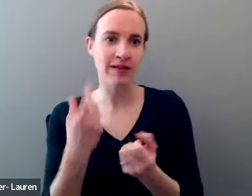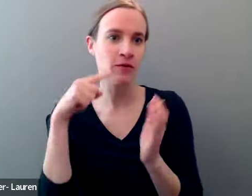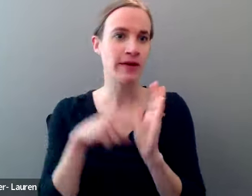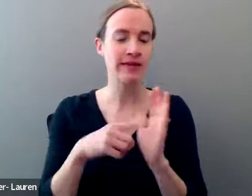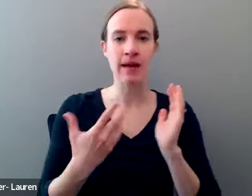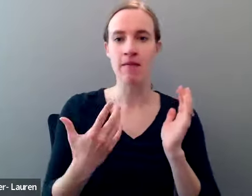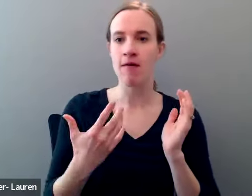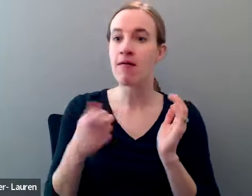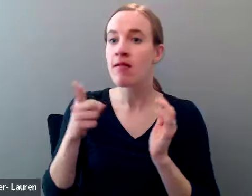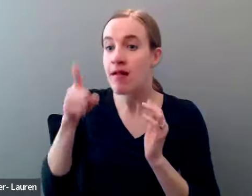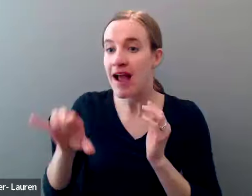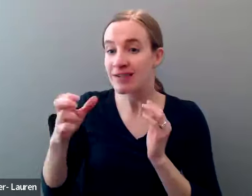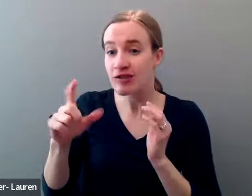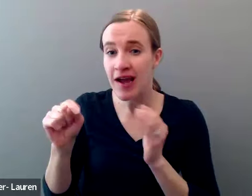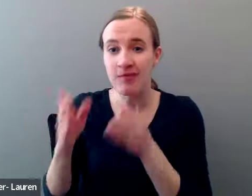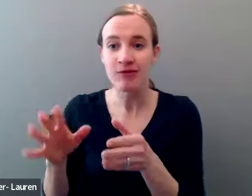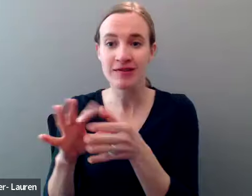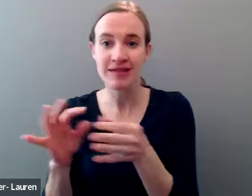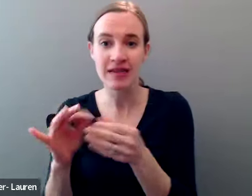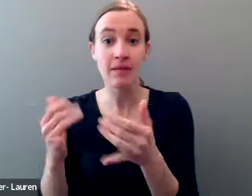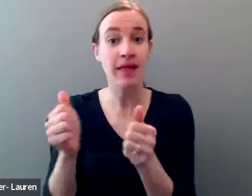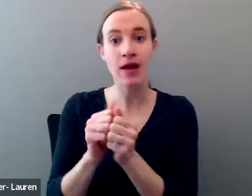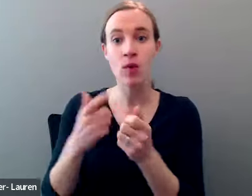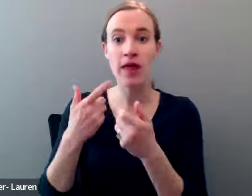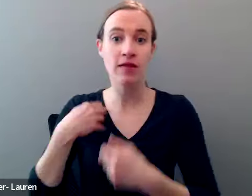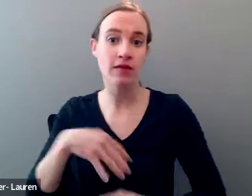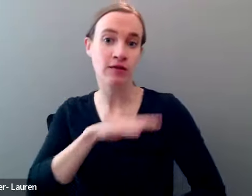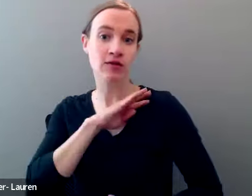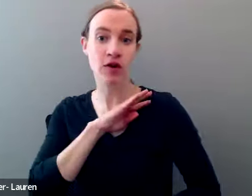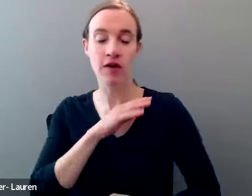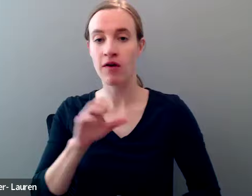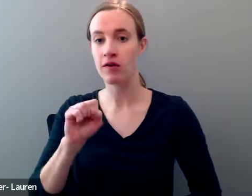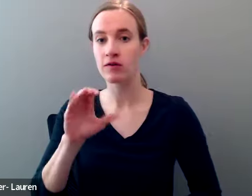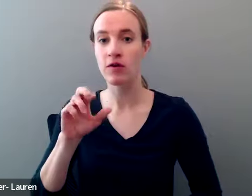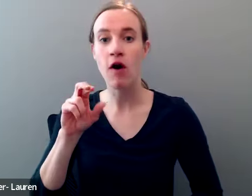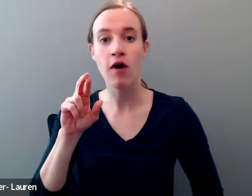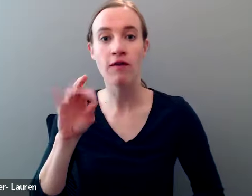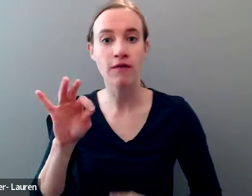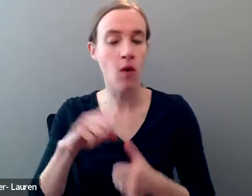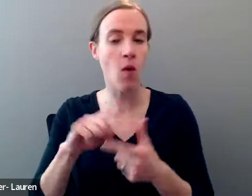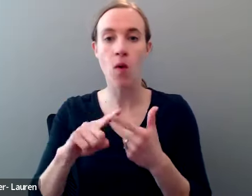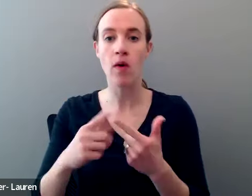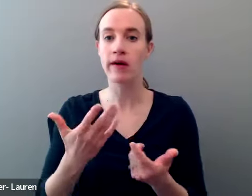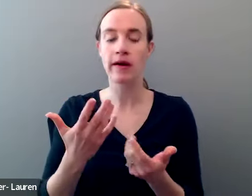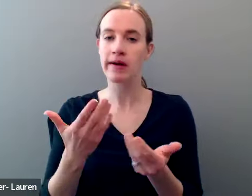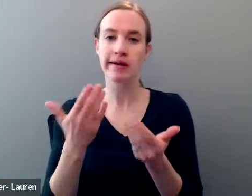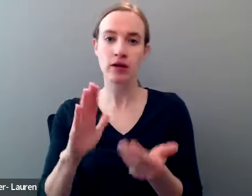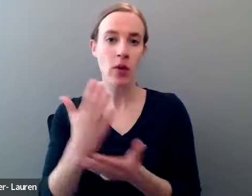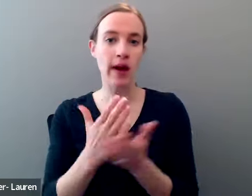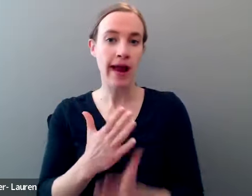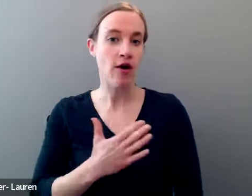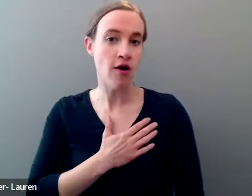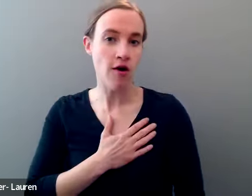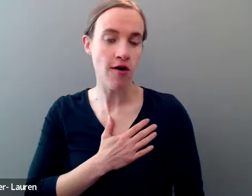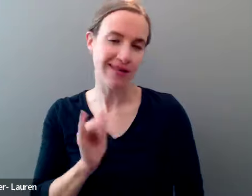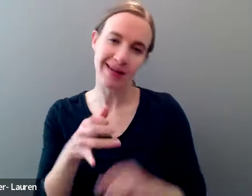scarf. Just kind of broadening your idea, because it's the heart. Your hand on your heart is pretty